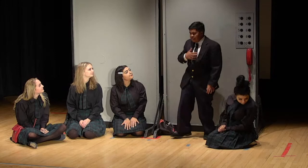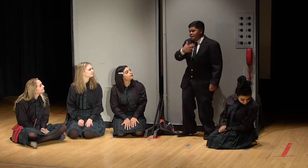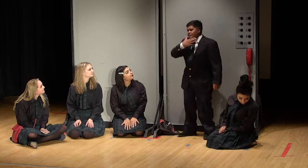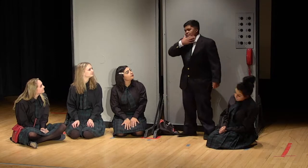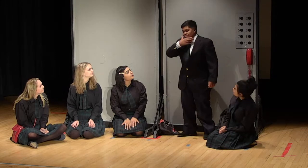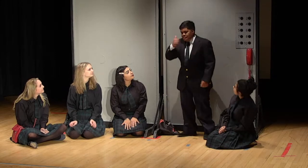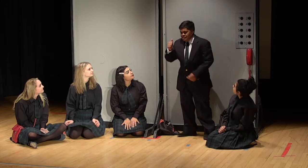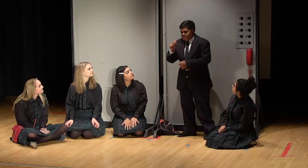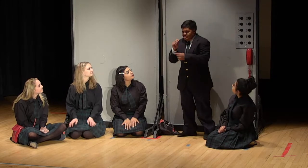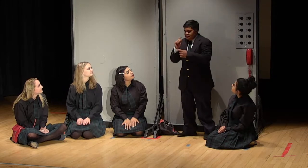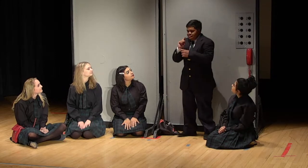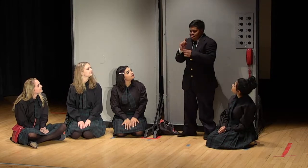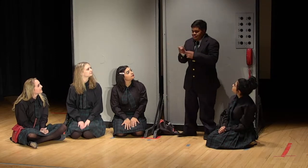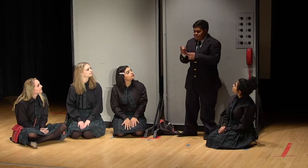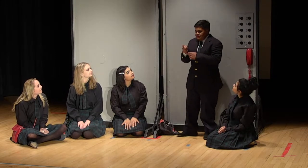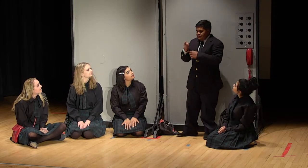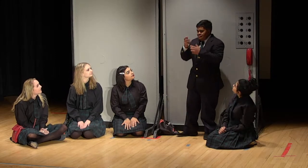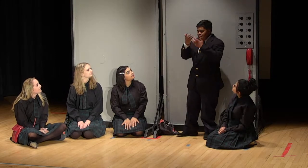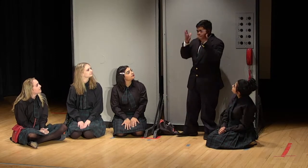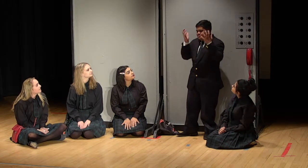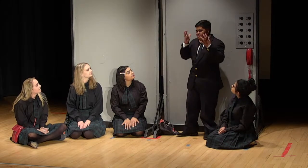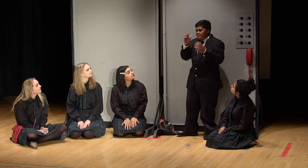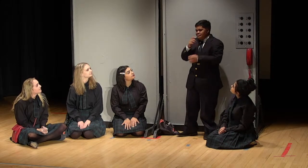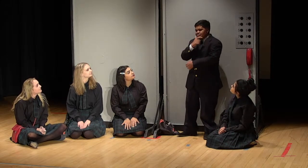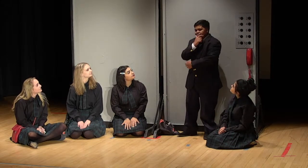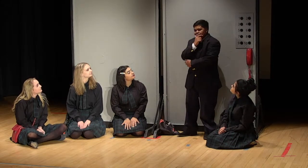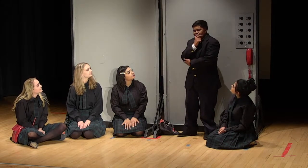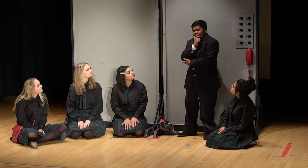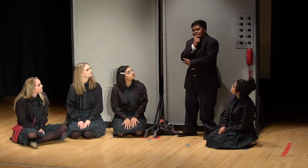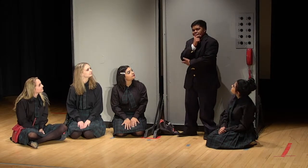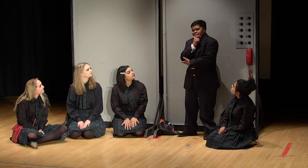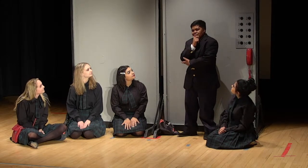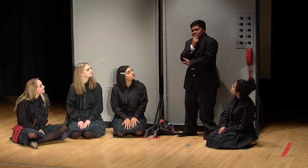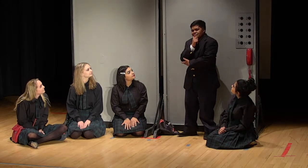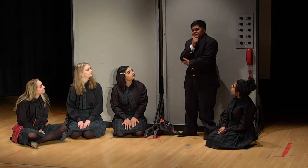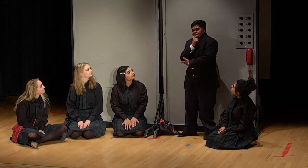Okay. My best moment was Halloween.